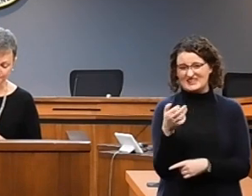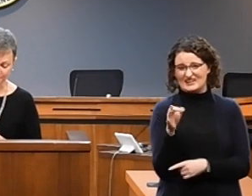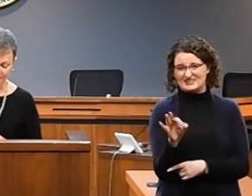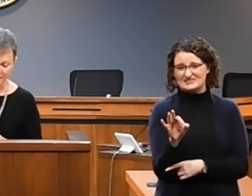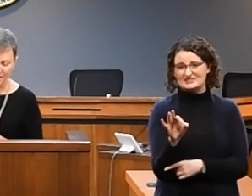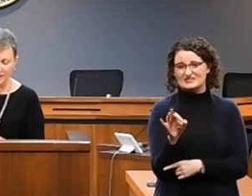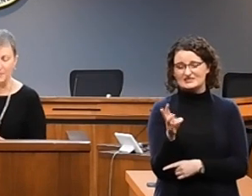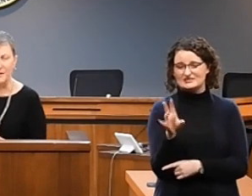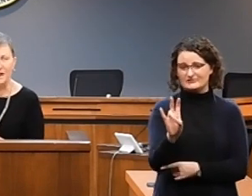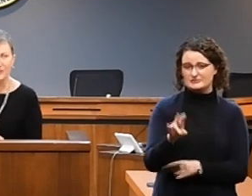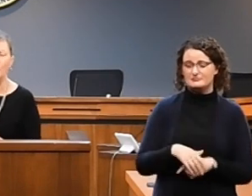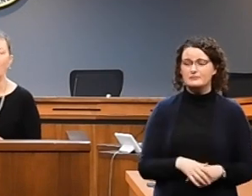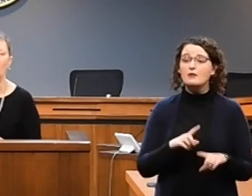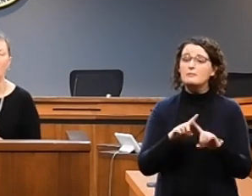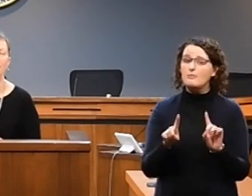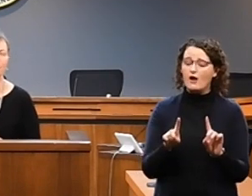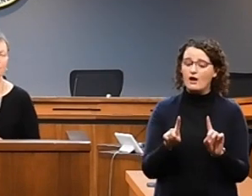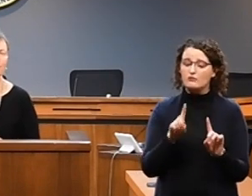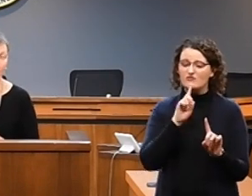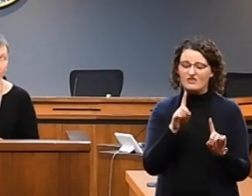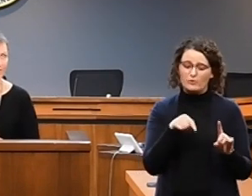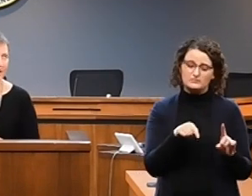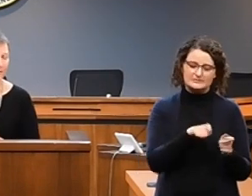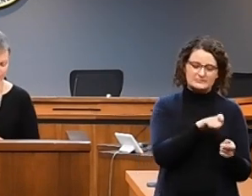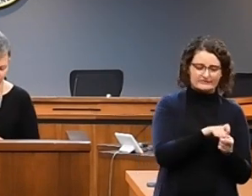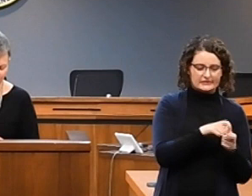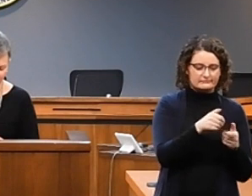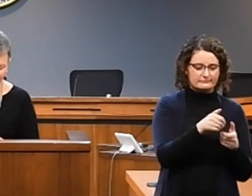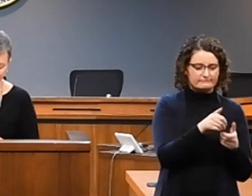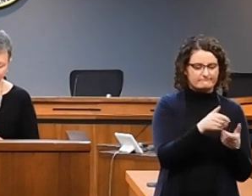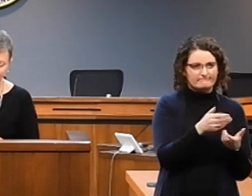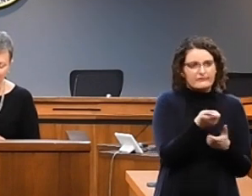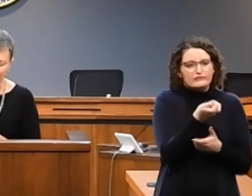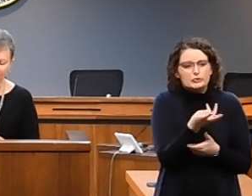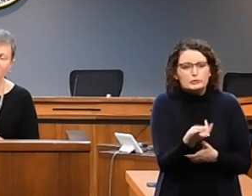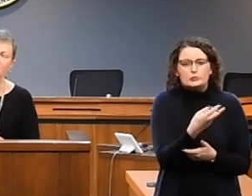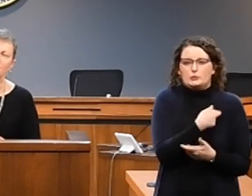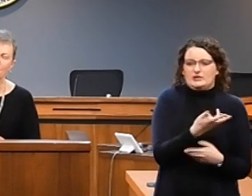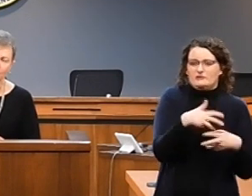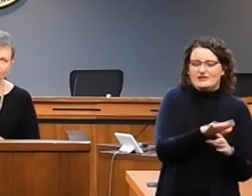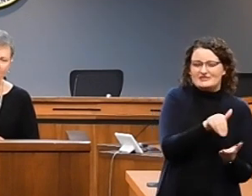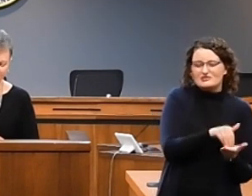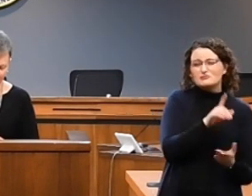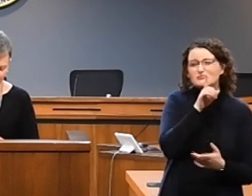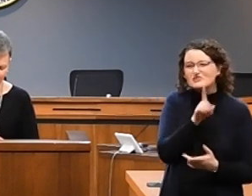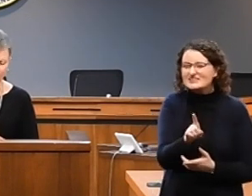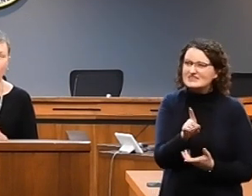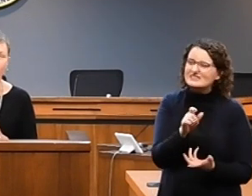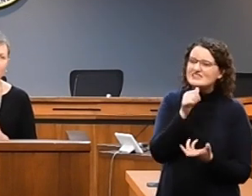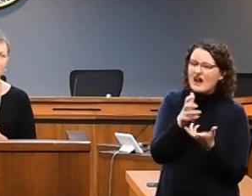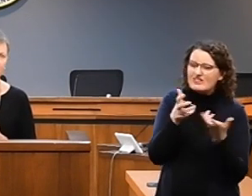1967. But beyond the walls of those few interfaith centers, there has been relatively minimal